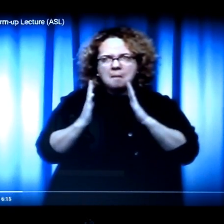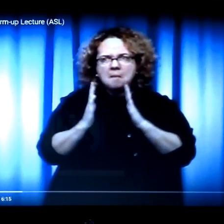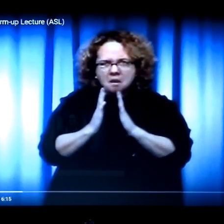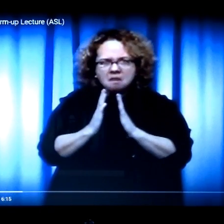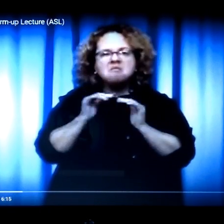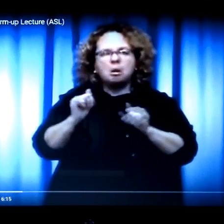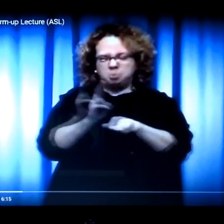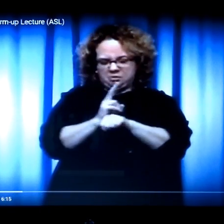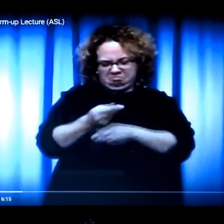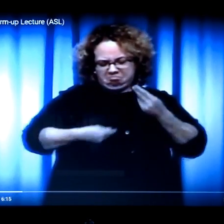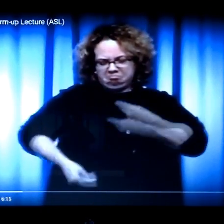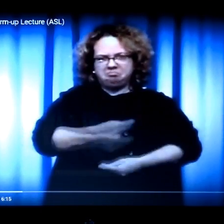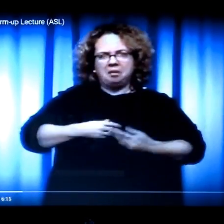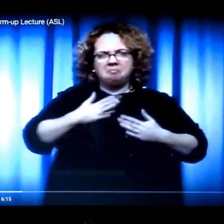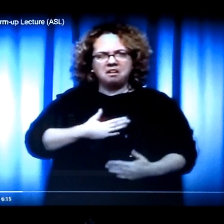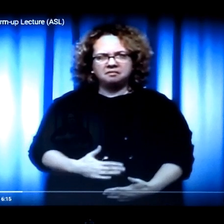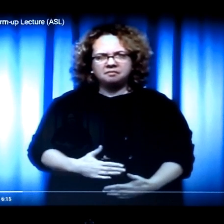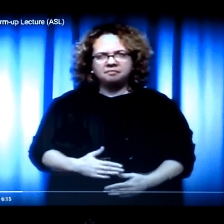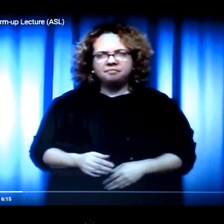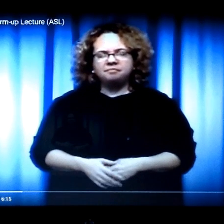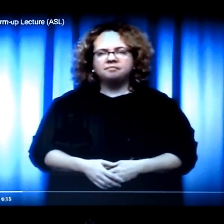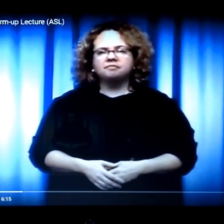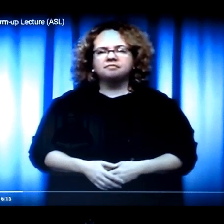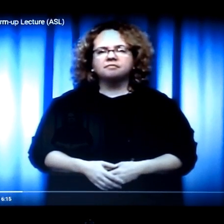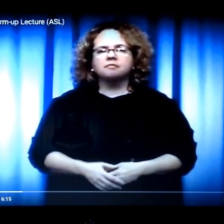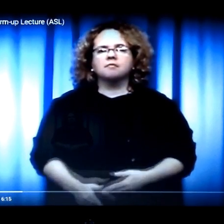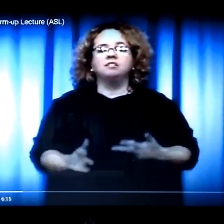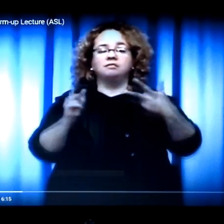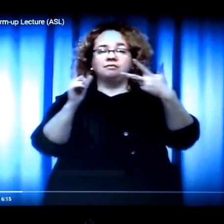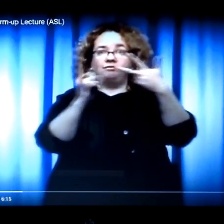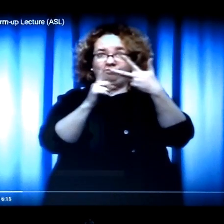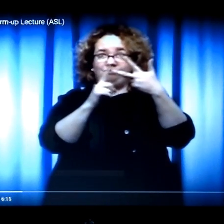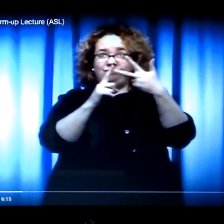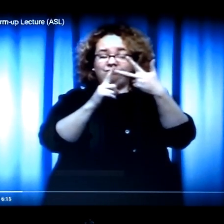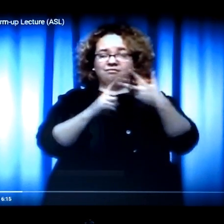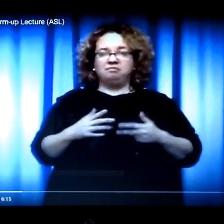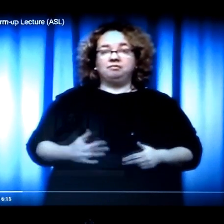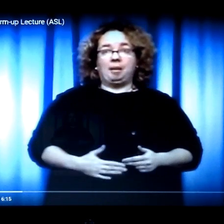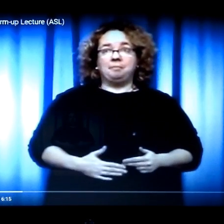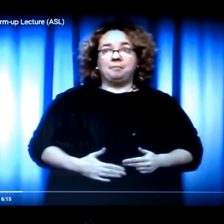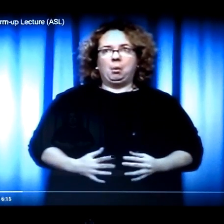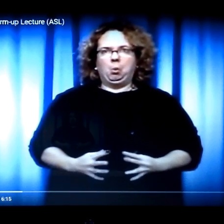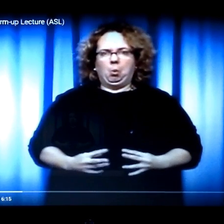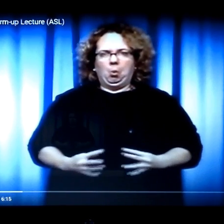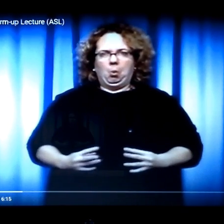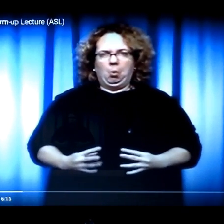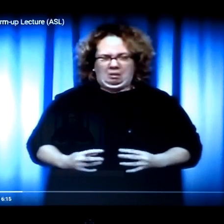So first we eat the food, and then it goes down into our stomach,